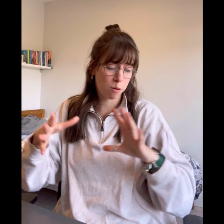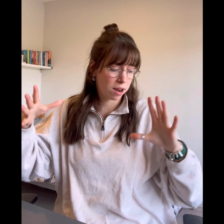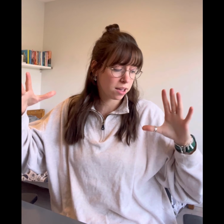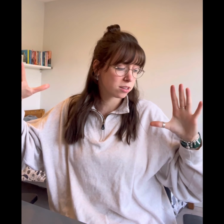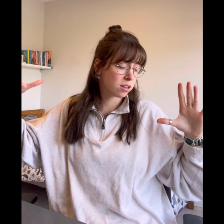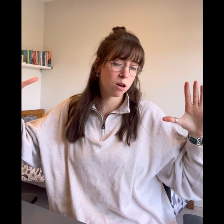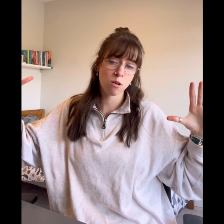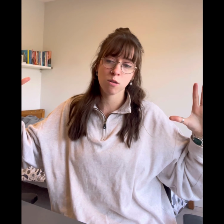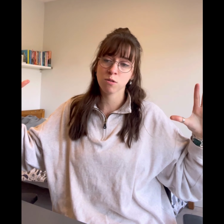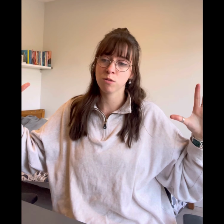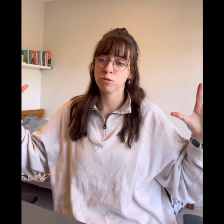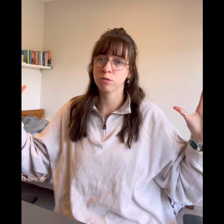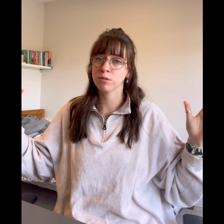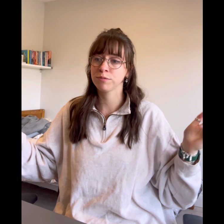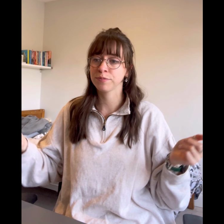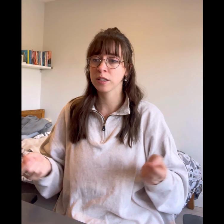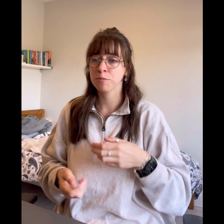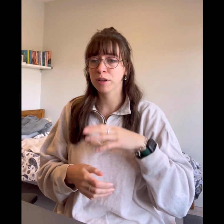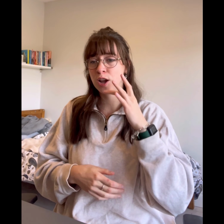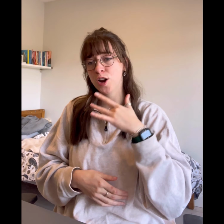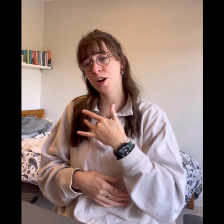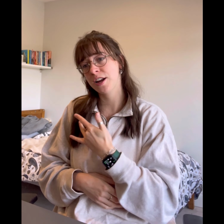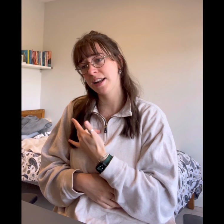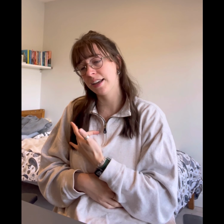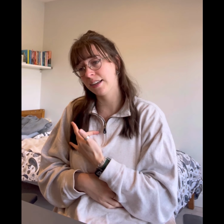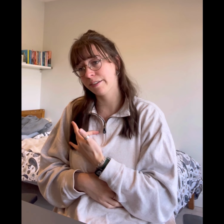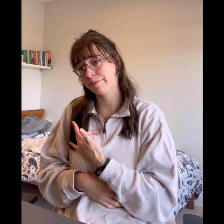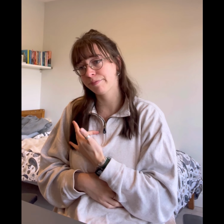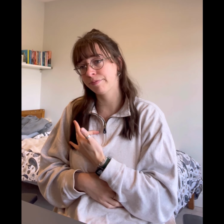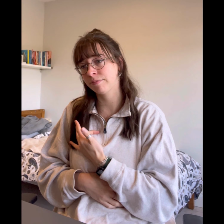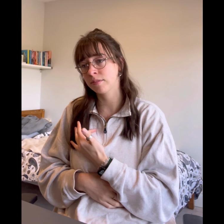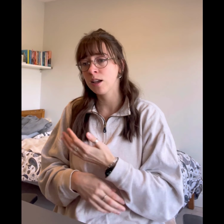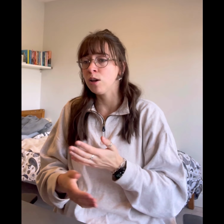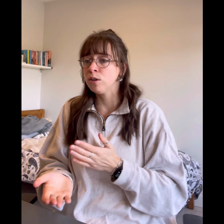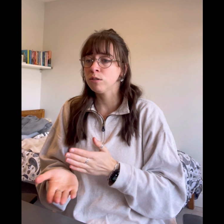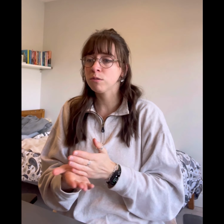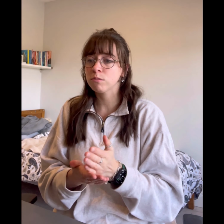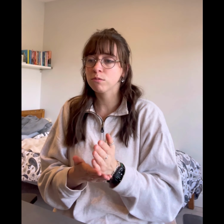I won't let go. I know you've been hurting,